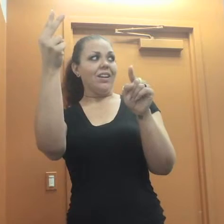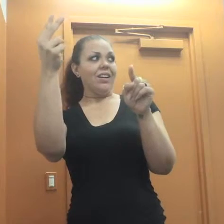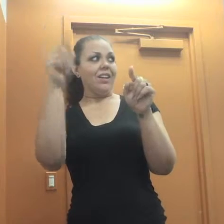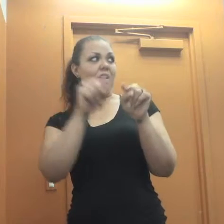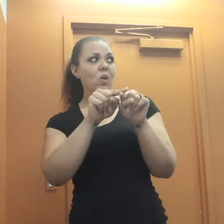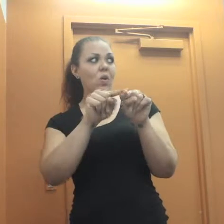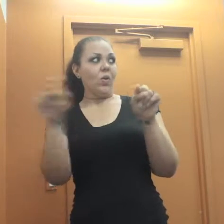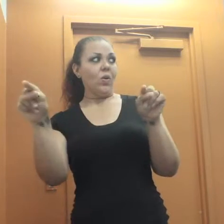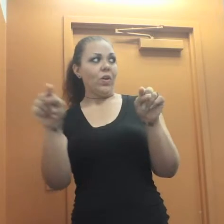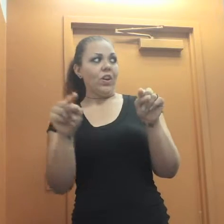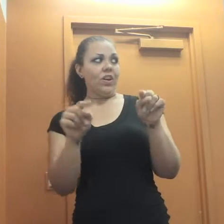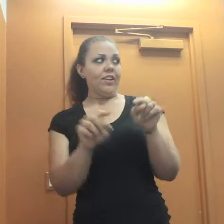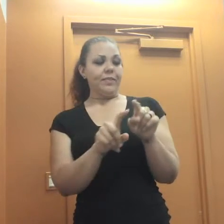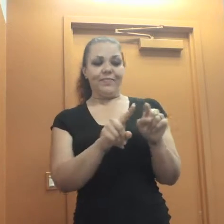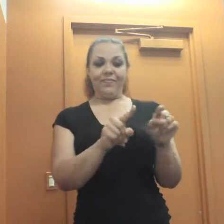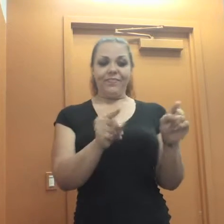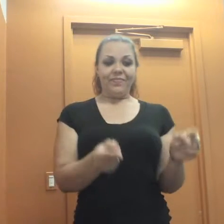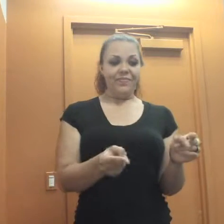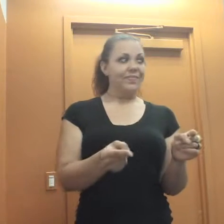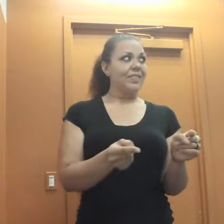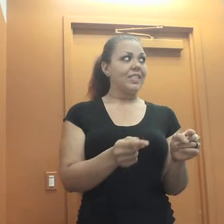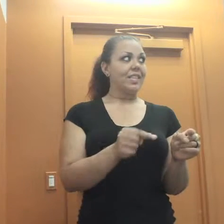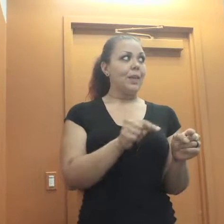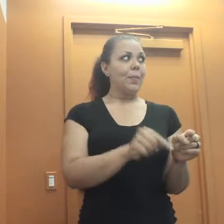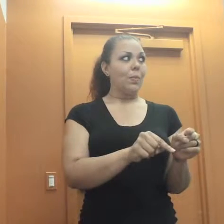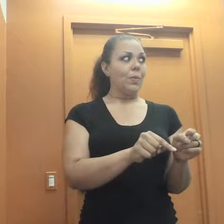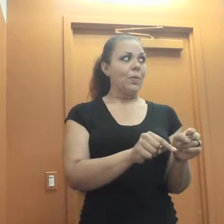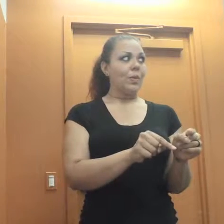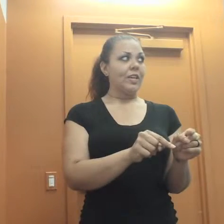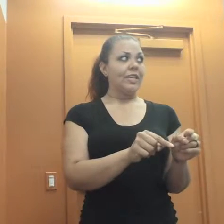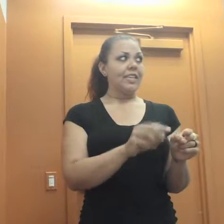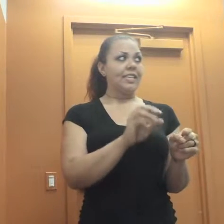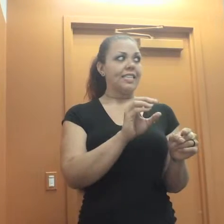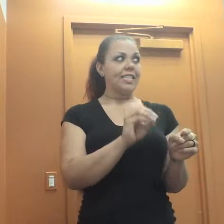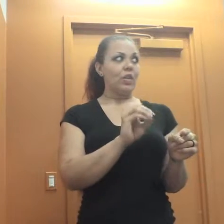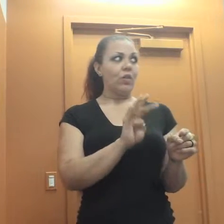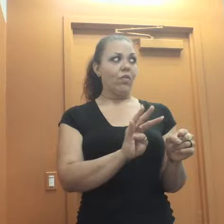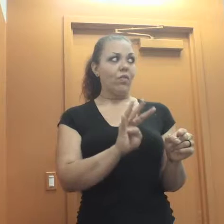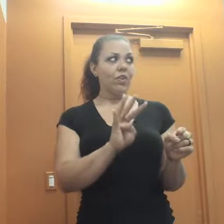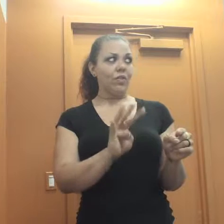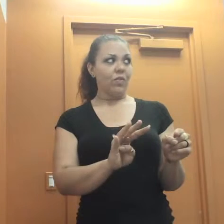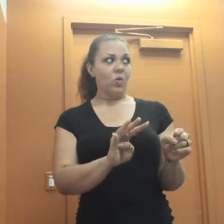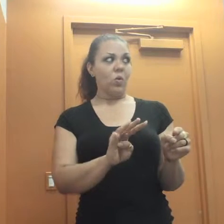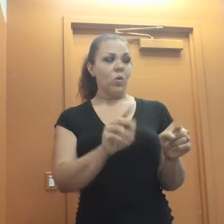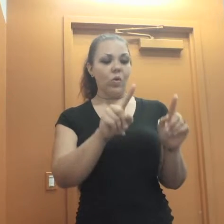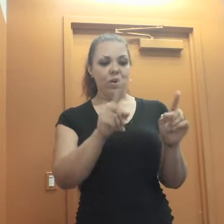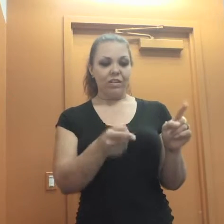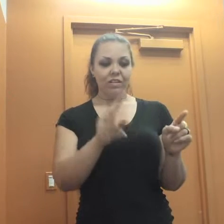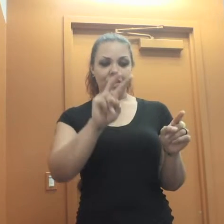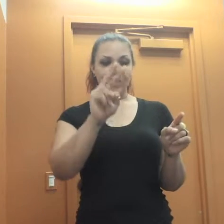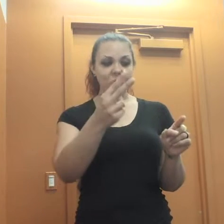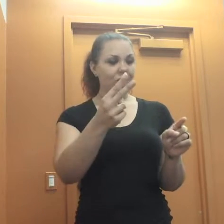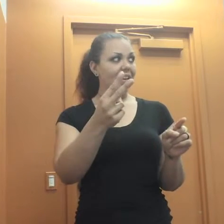0.044 molar, and that also has to be squared. And the concentration of oxygen was 0.16